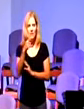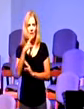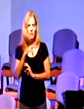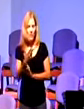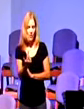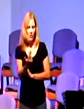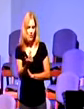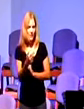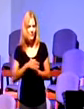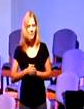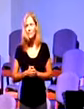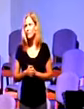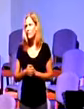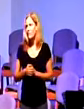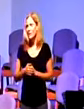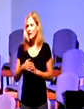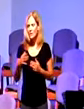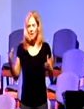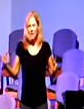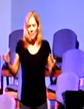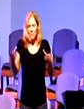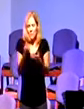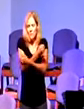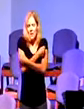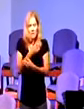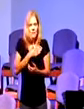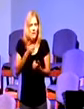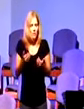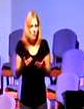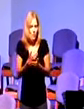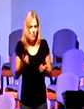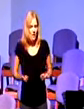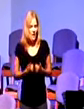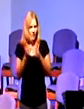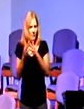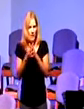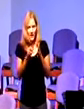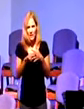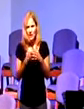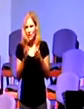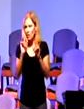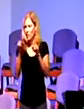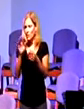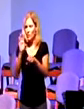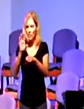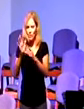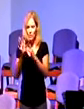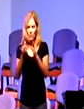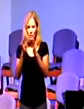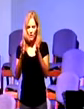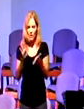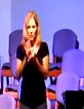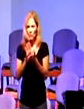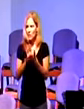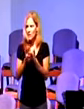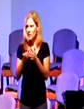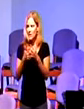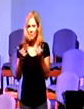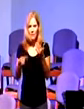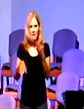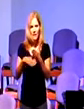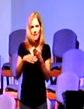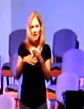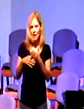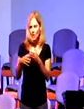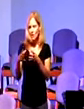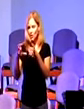13. And so I just embraced my new life in America. I started going to a Christian school, and I started playing soccer and